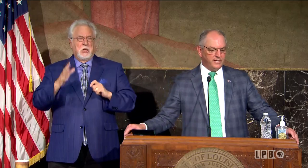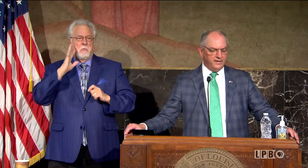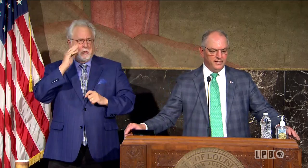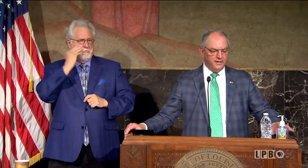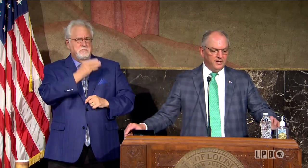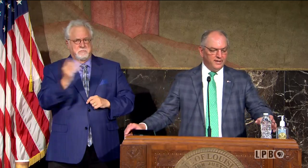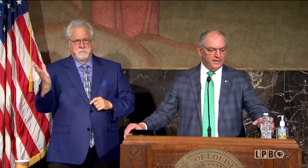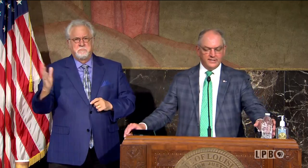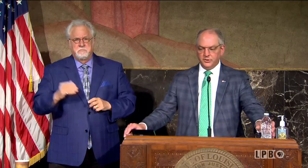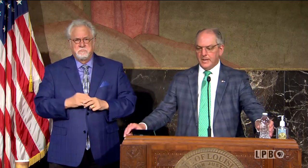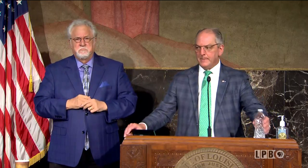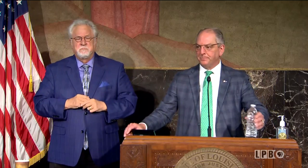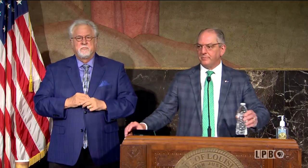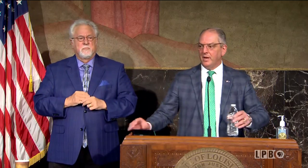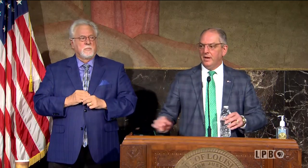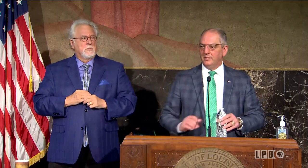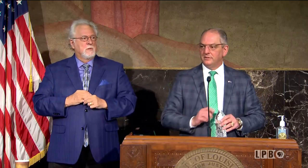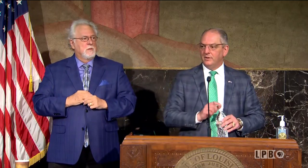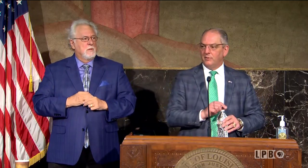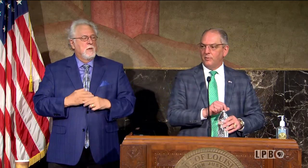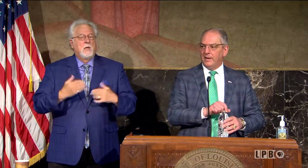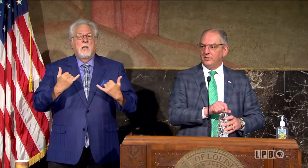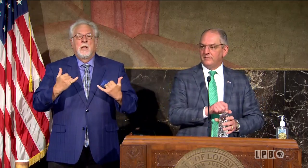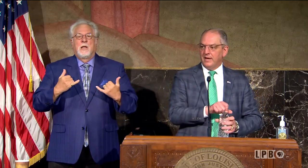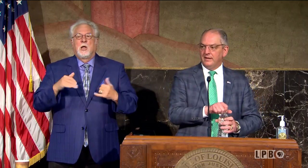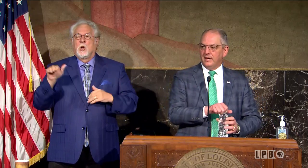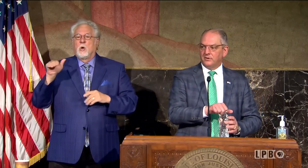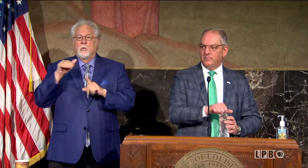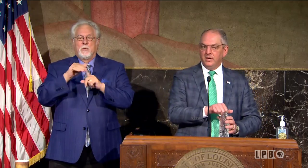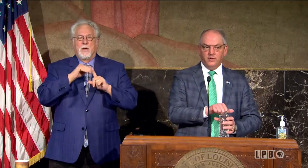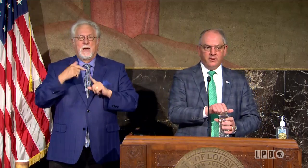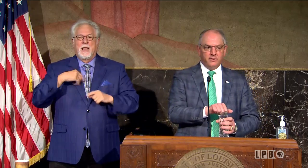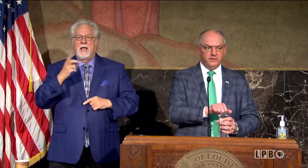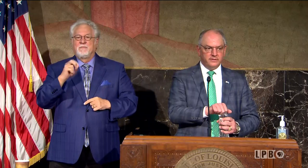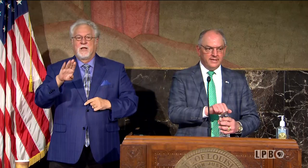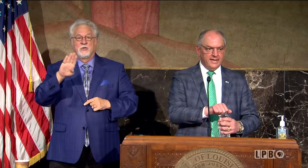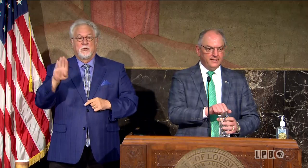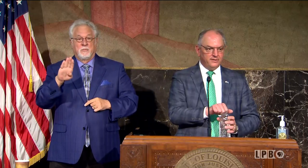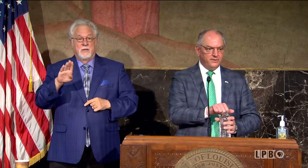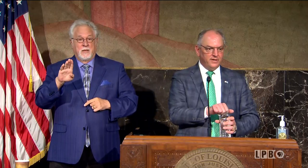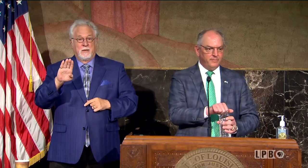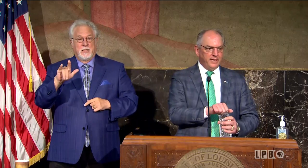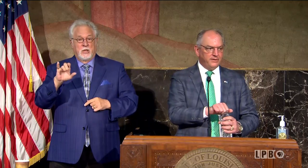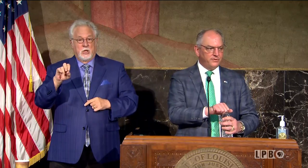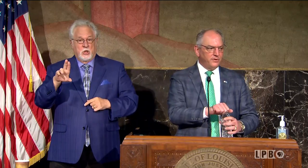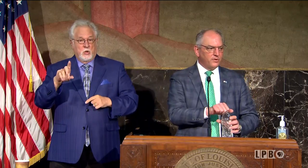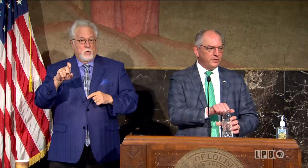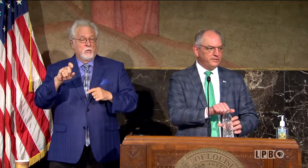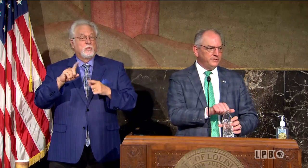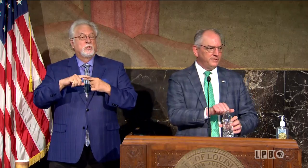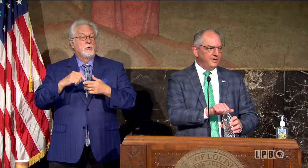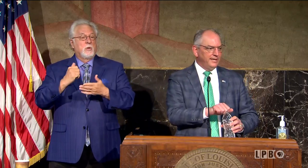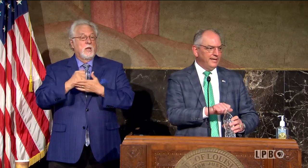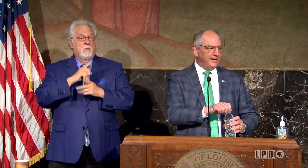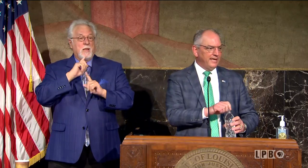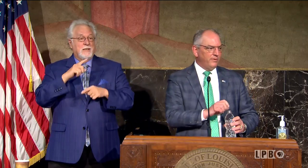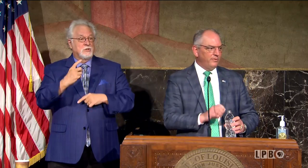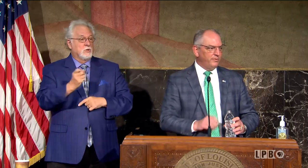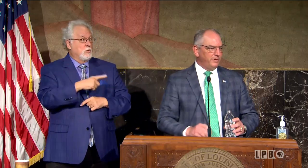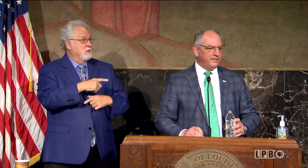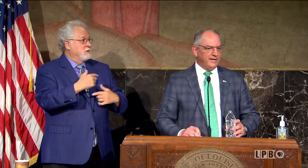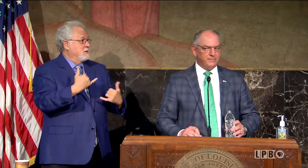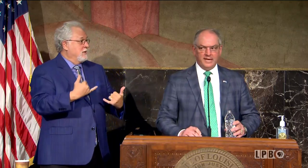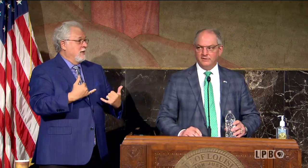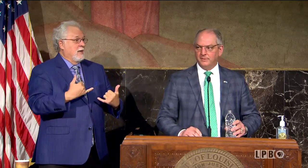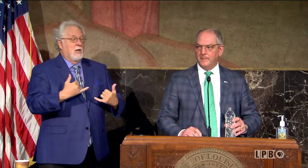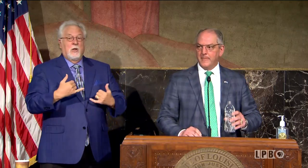will certainly let you know. So I'll remind you, I've got Dr. Bu here today to help answer your questions, and now it